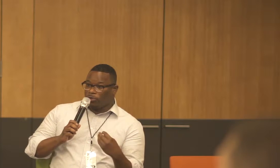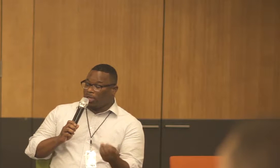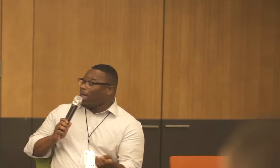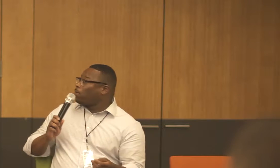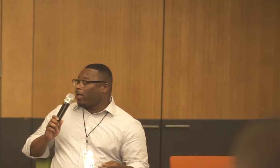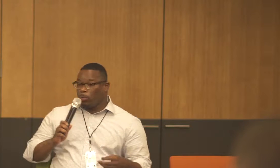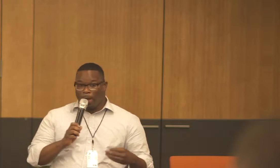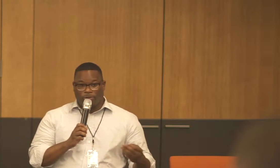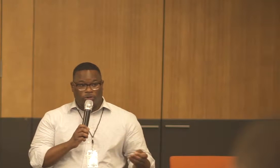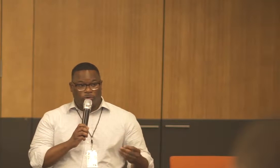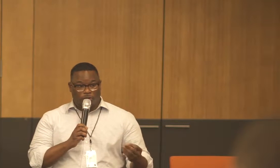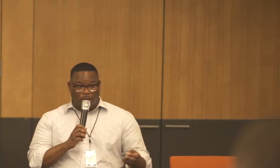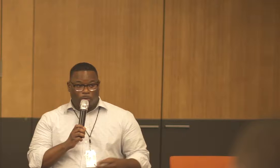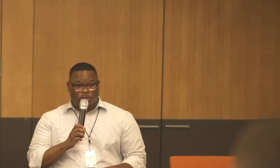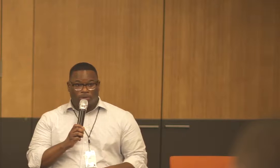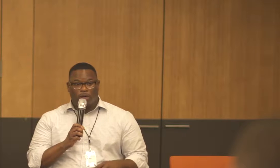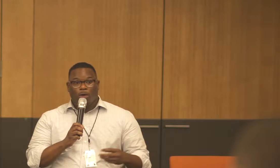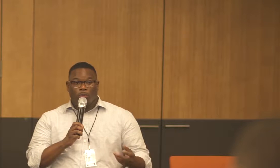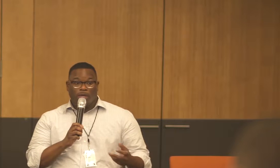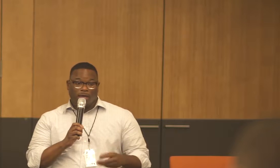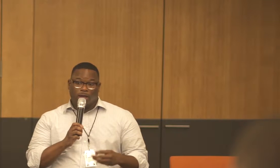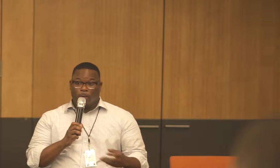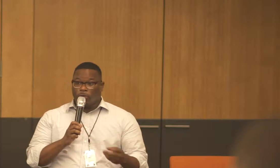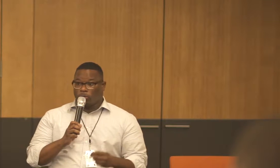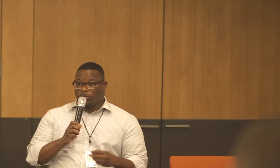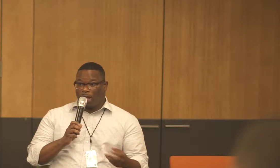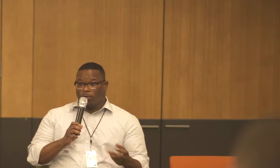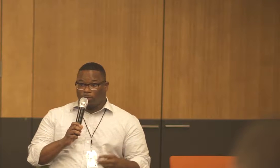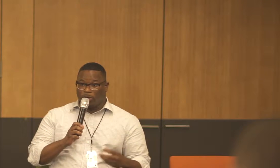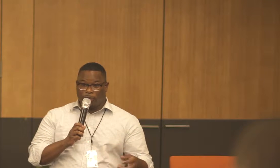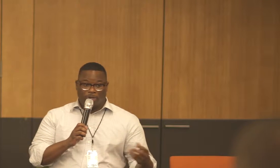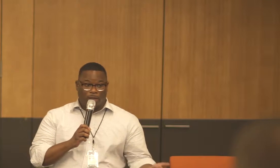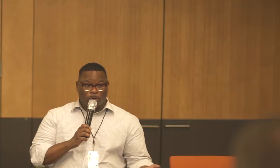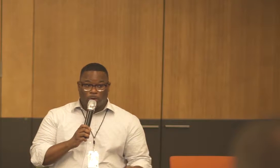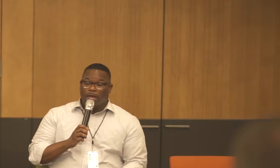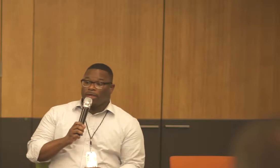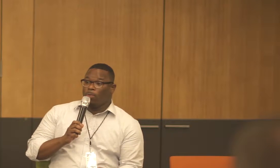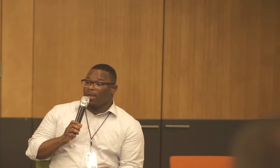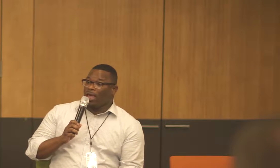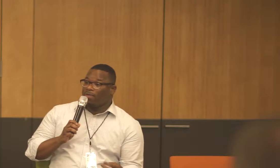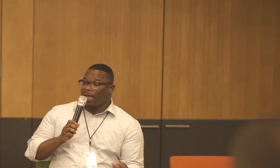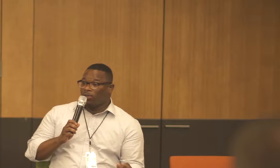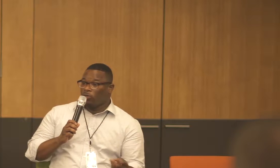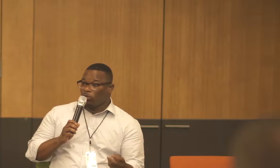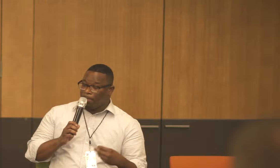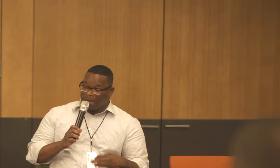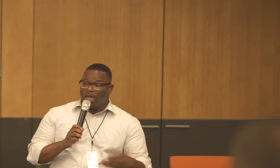sort of present our value proposition to them, which is we can help you source talent from a diverse talent pool that you may not